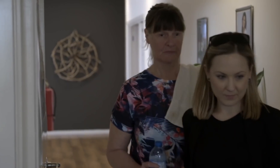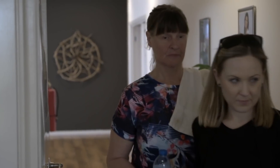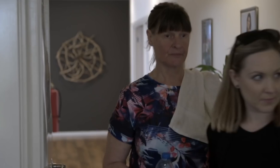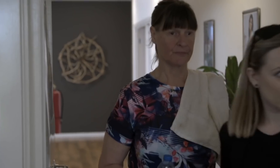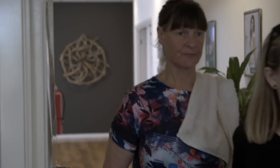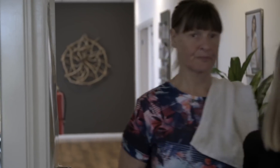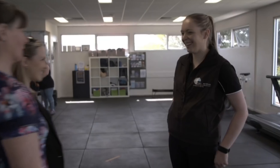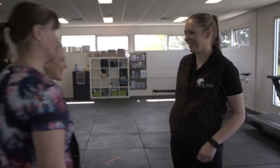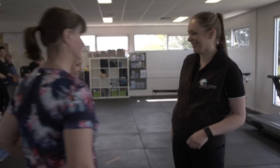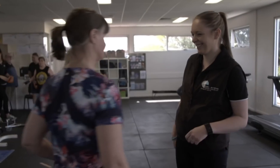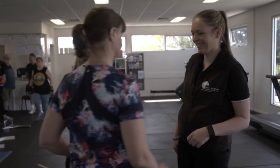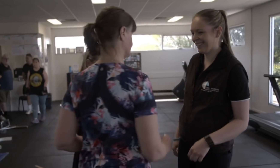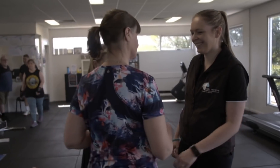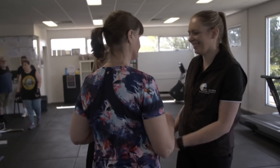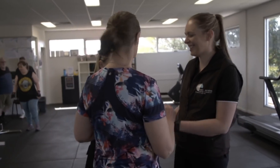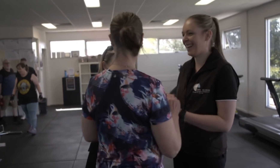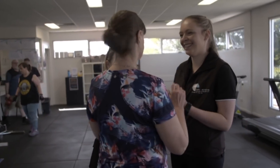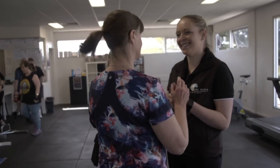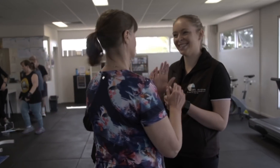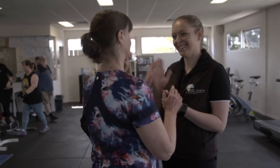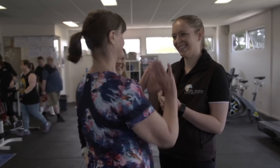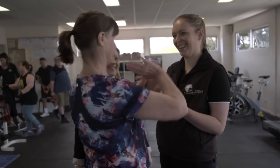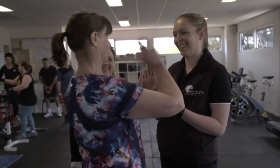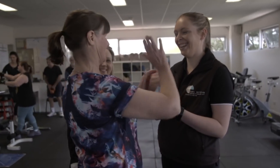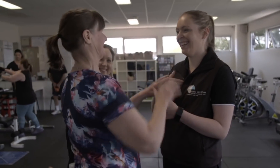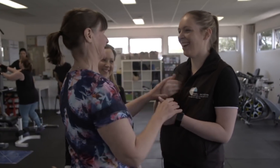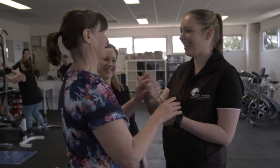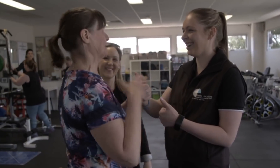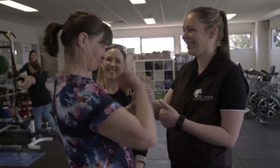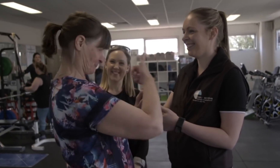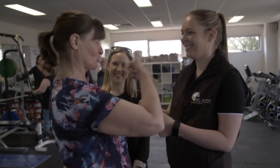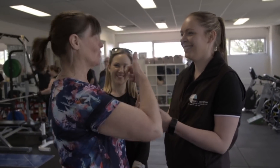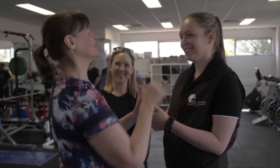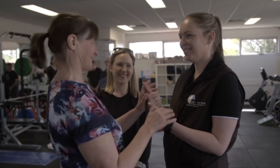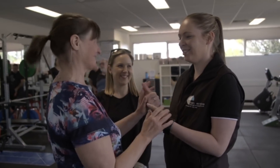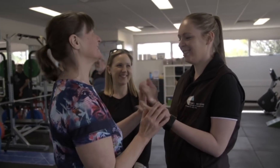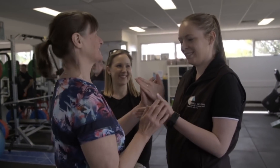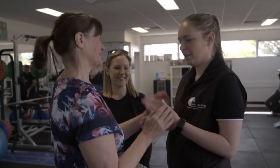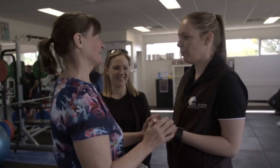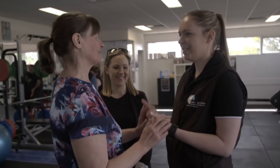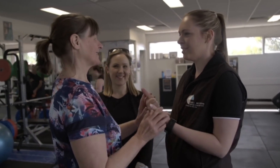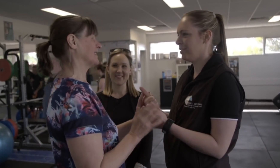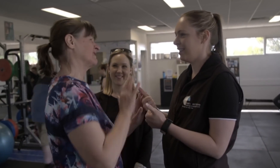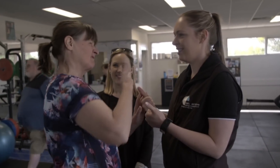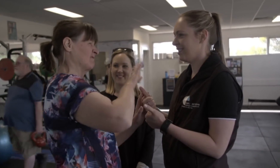Hello. How are we? Good, how are you? Good, thanks. Hello, how are you? Good, body's good.